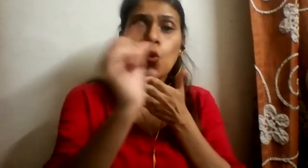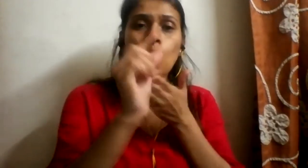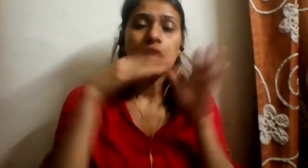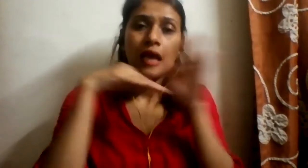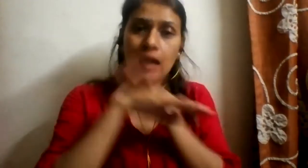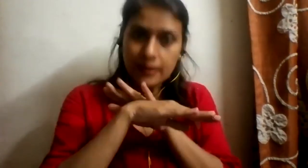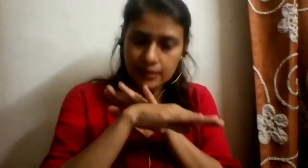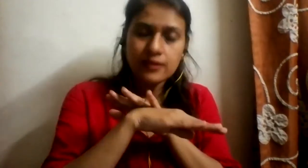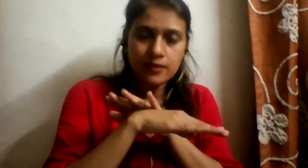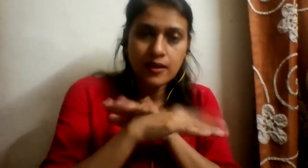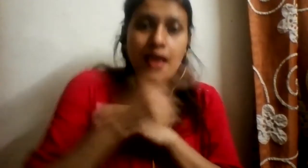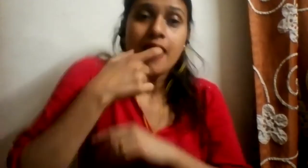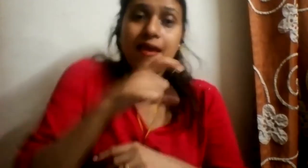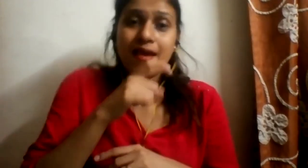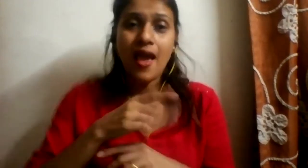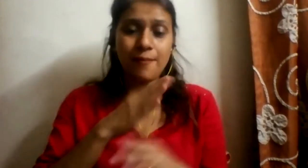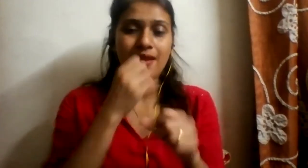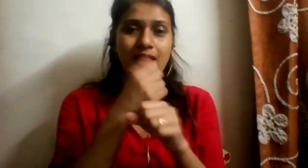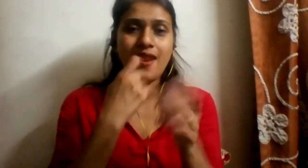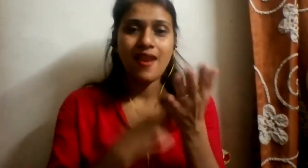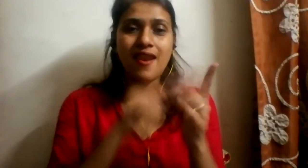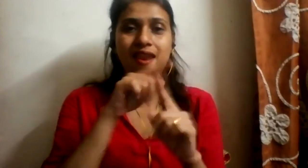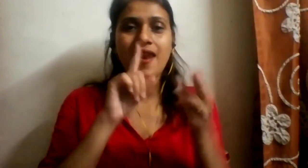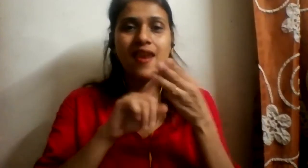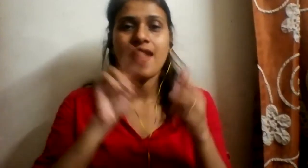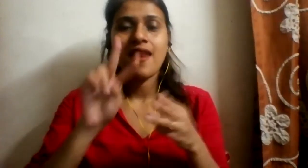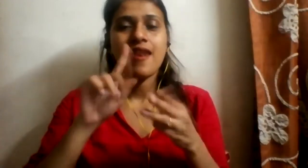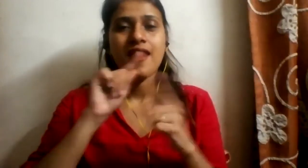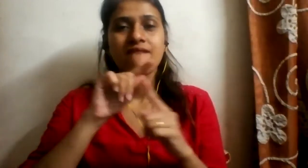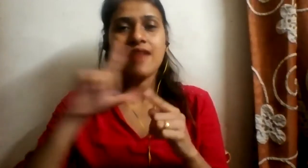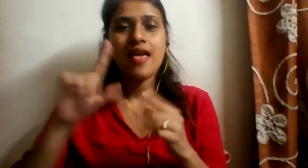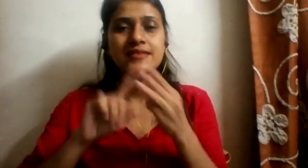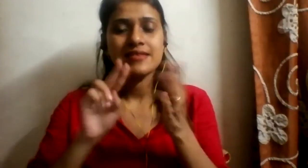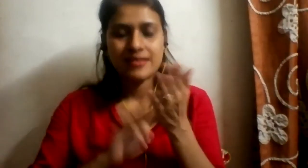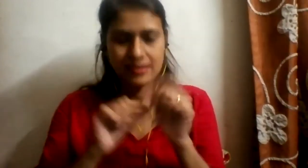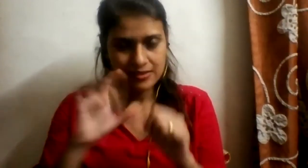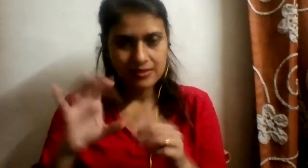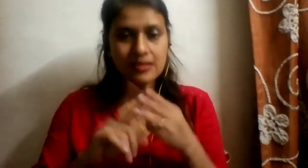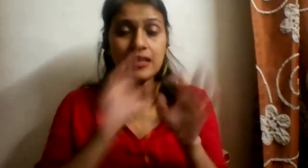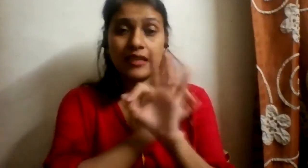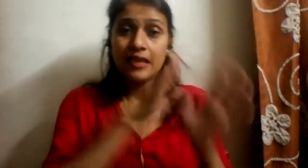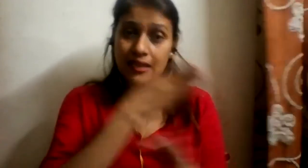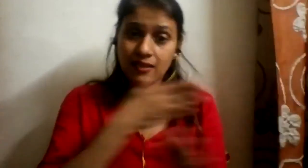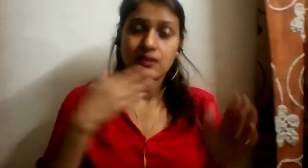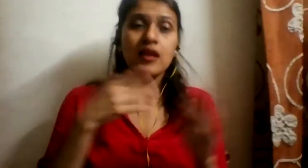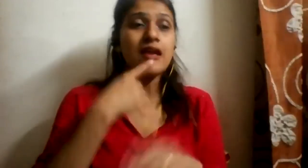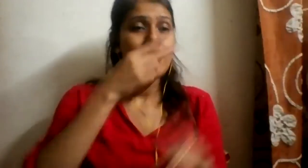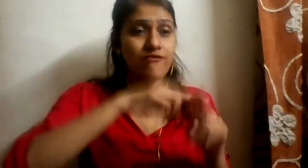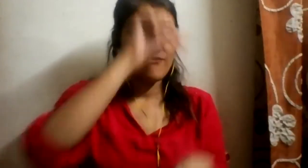handle, they can come to district committees which are created under the act. If they don't act, they can come to UGC. They can come to